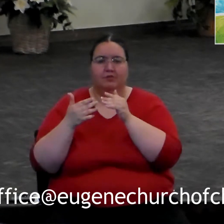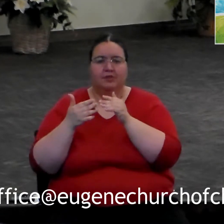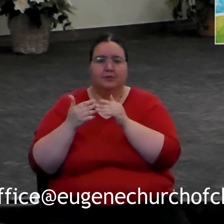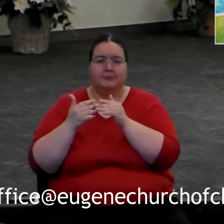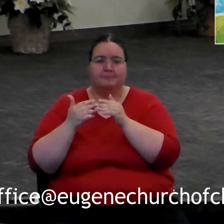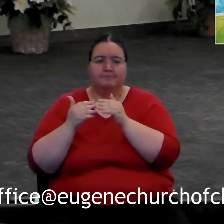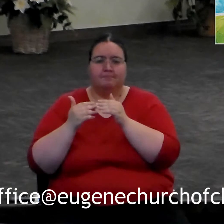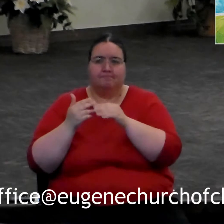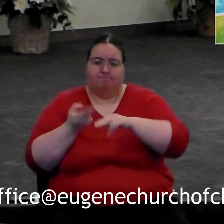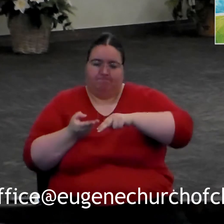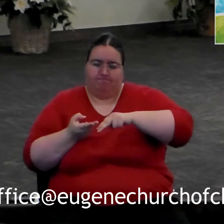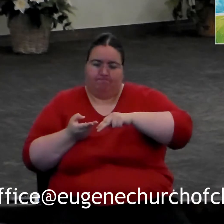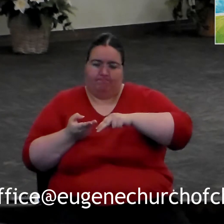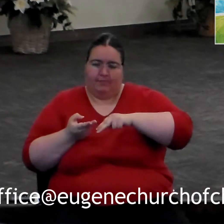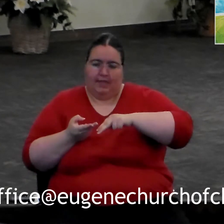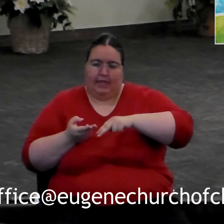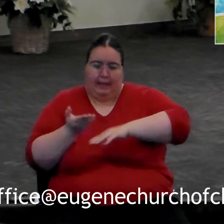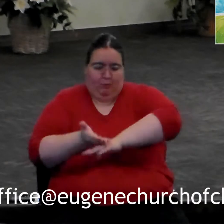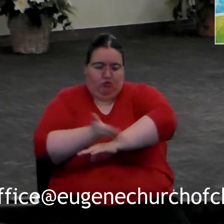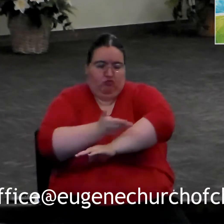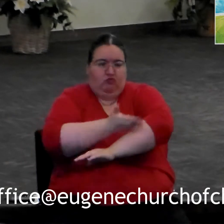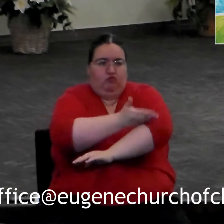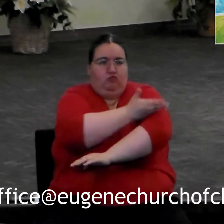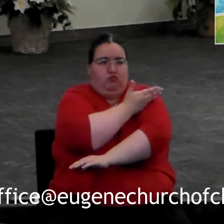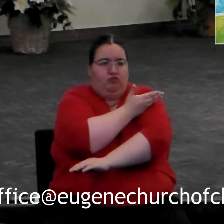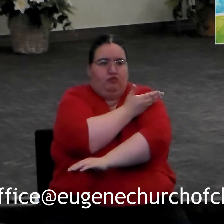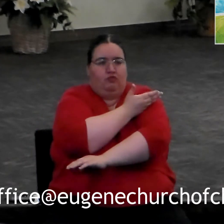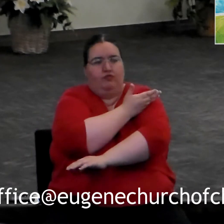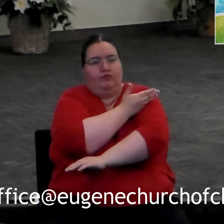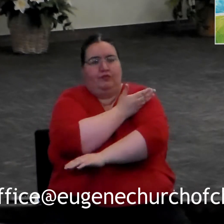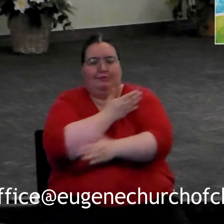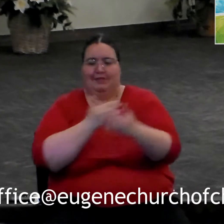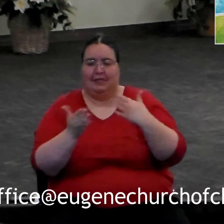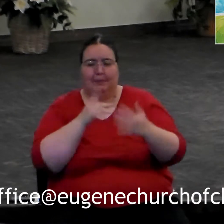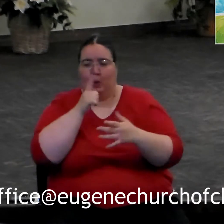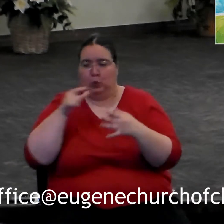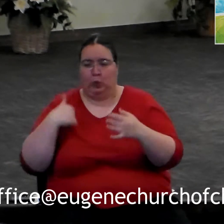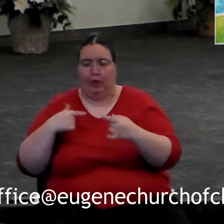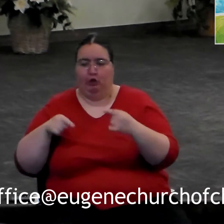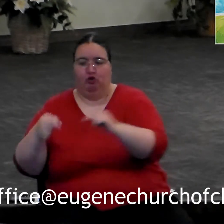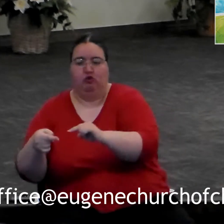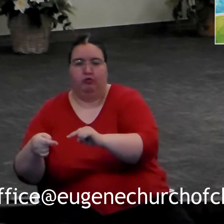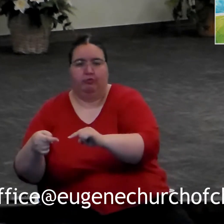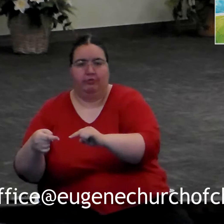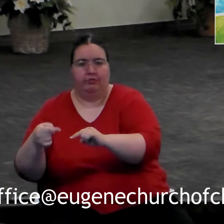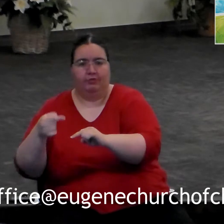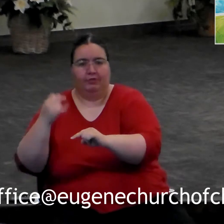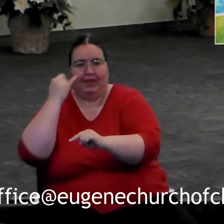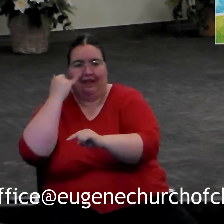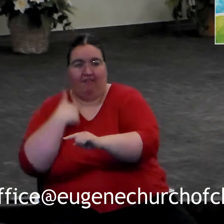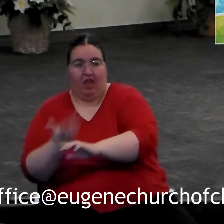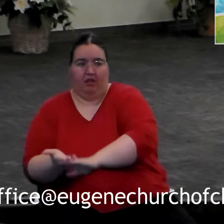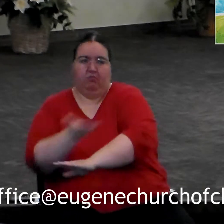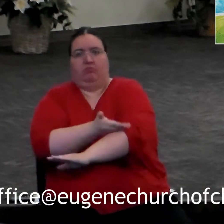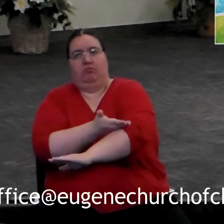The culture around us wants more, bigger, nicer, better. And Jesus says, no, deny yourself.